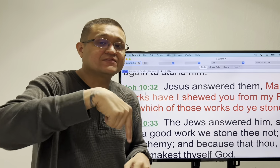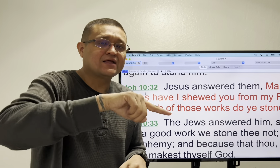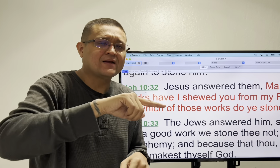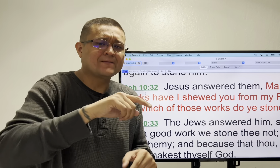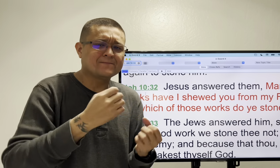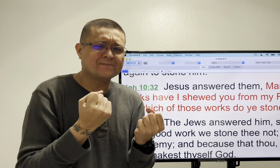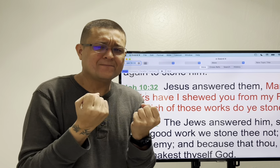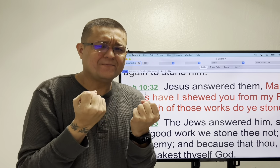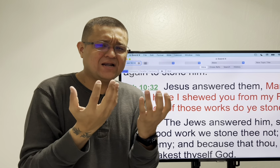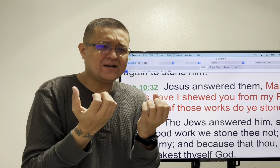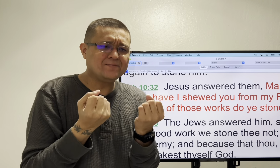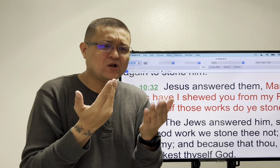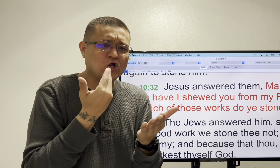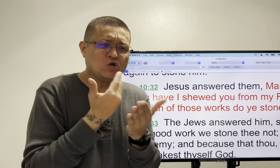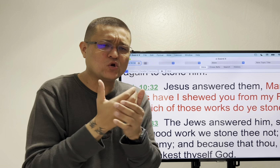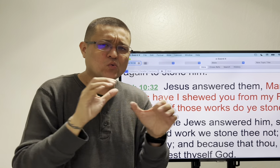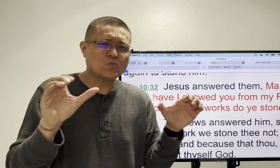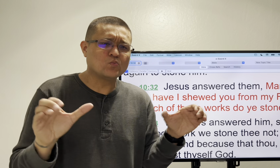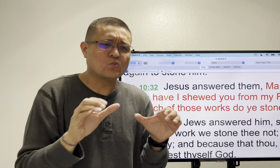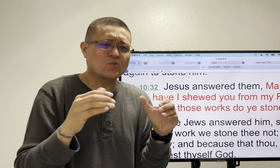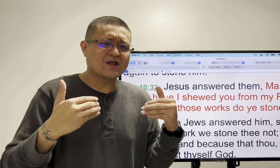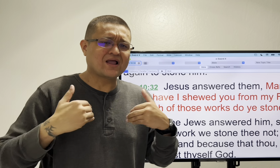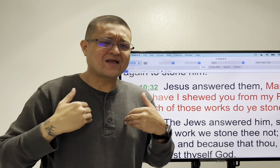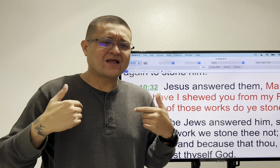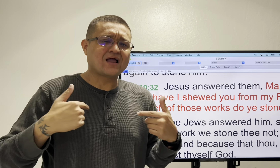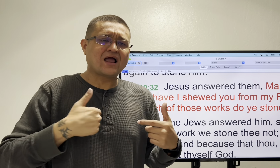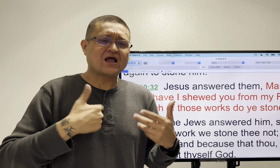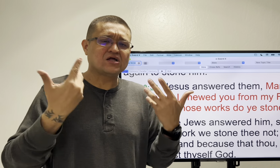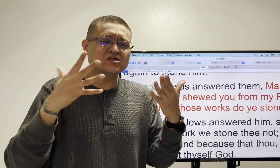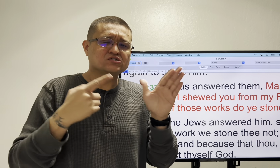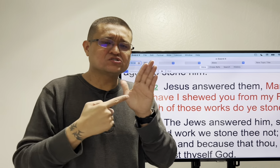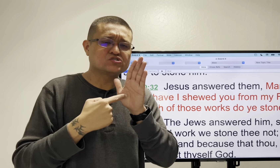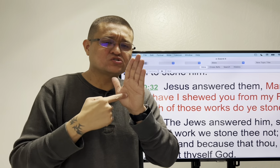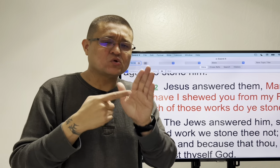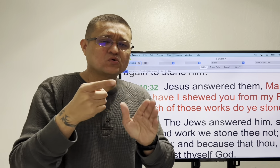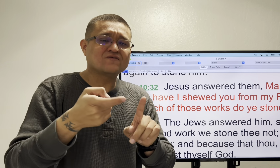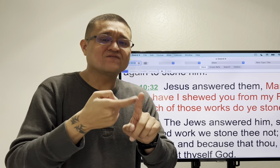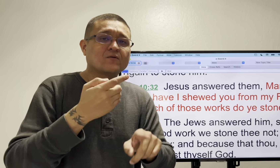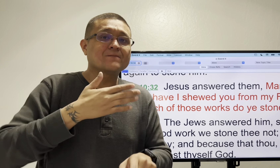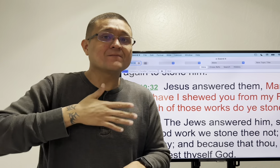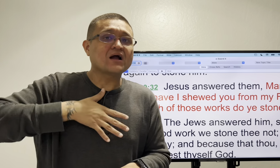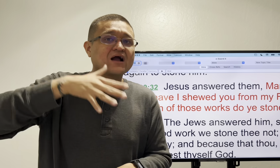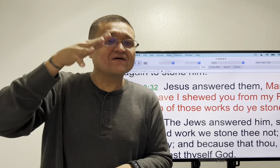Jesus answered them, many good works have I showed you from my Father.